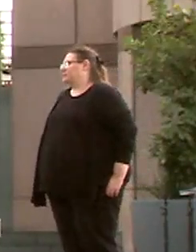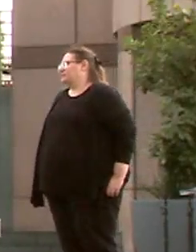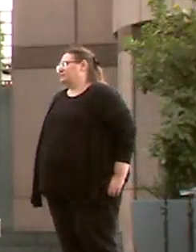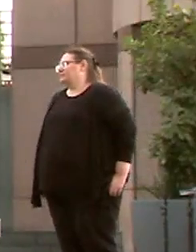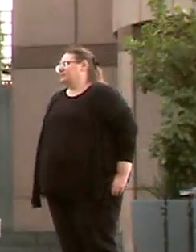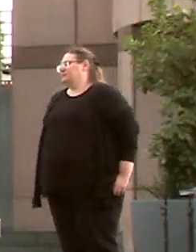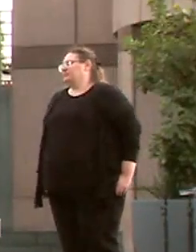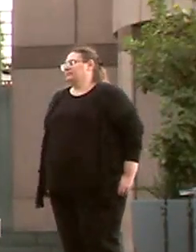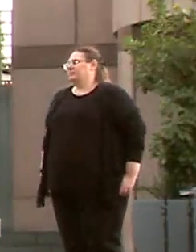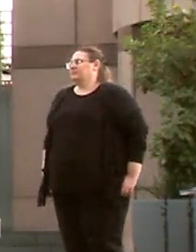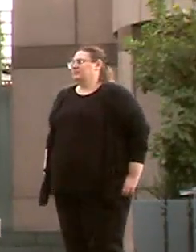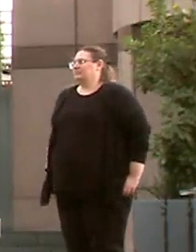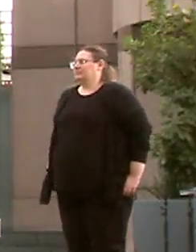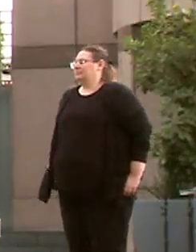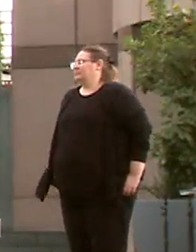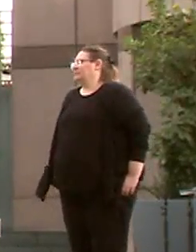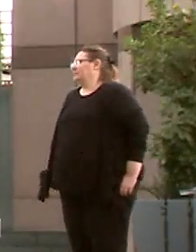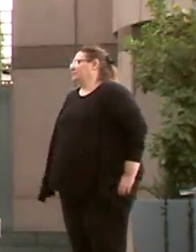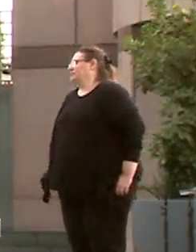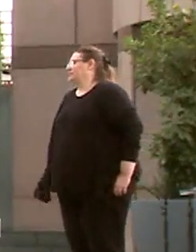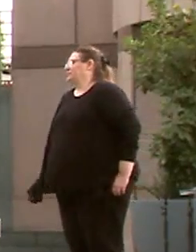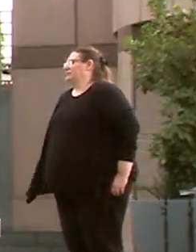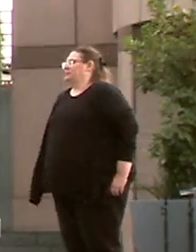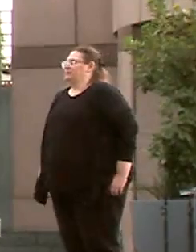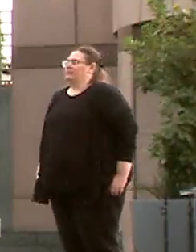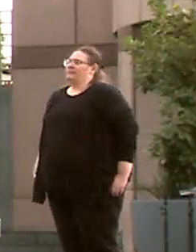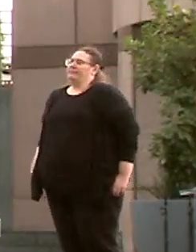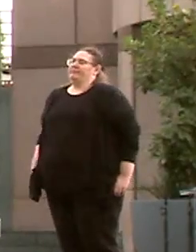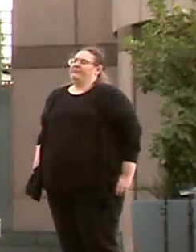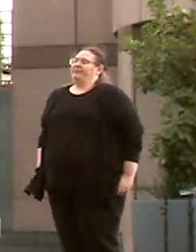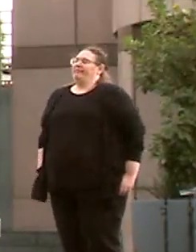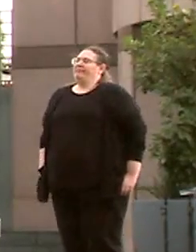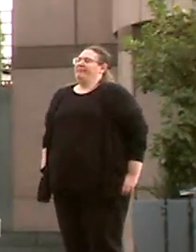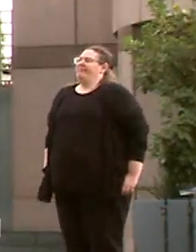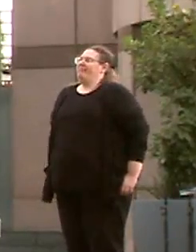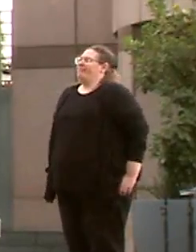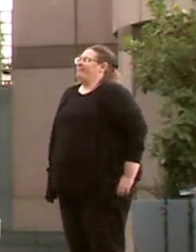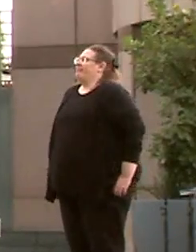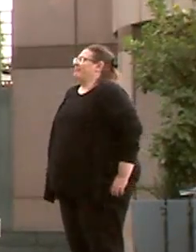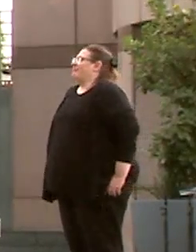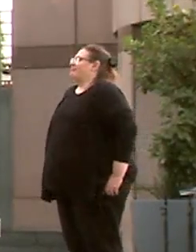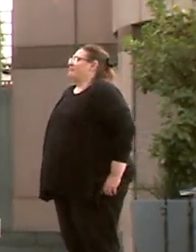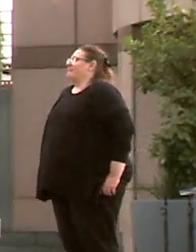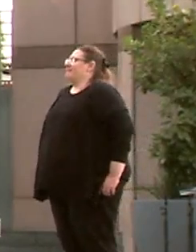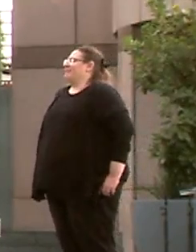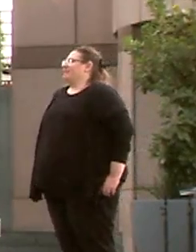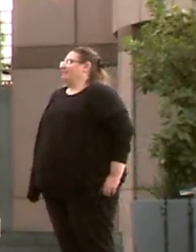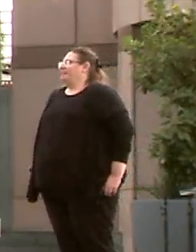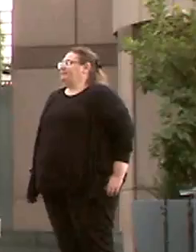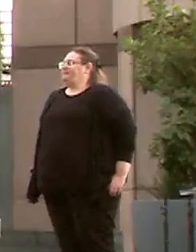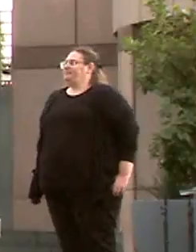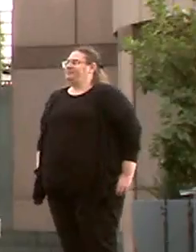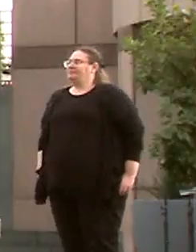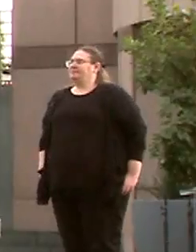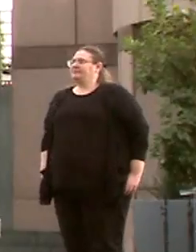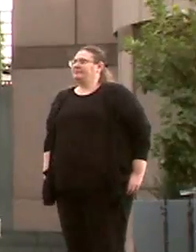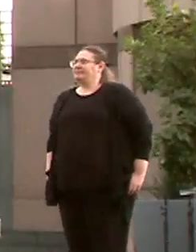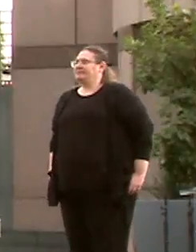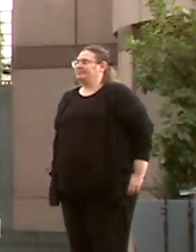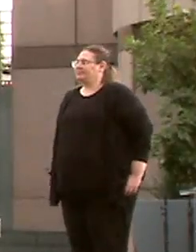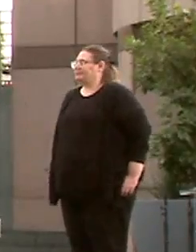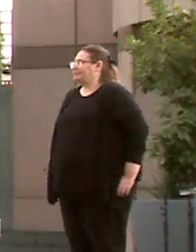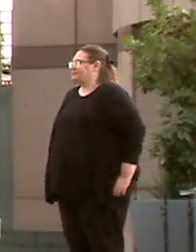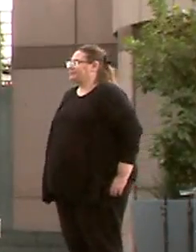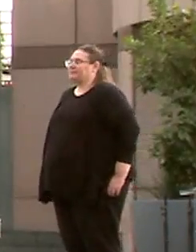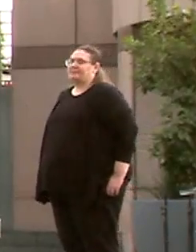creating systems to educate folks as well in the interim? And I know it's tough because it often feels then that the onus is put on folks from